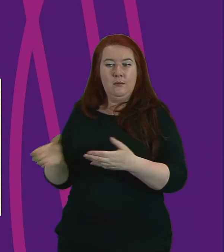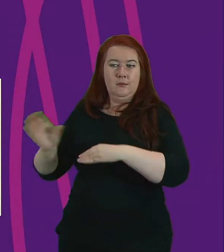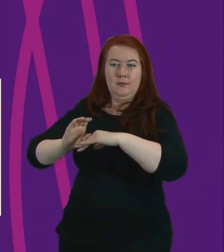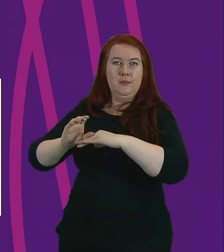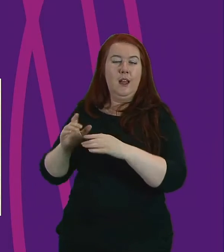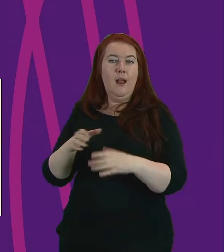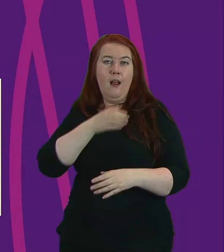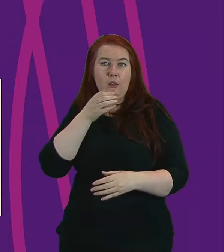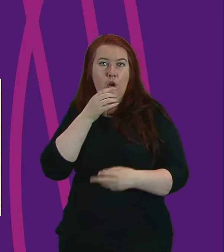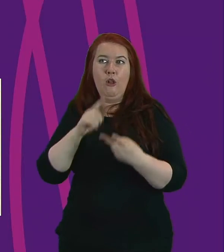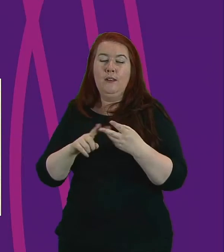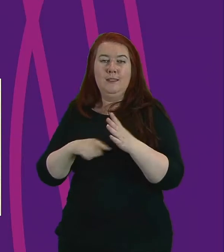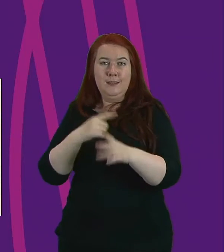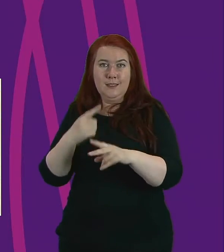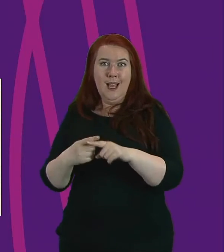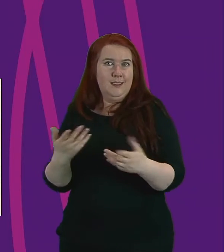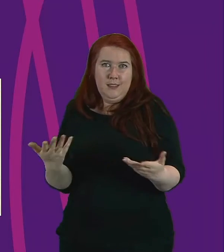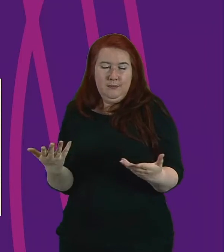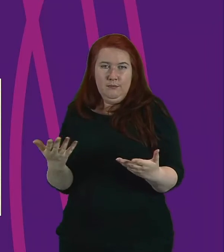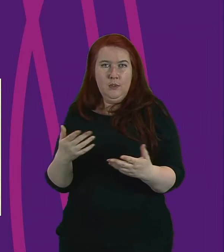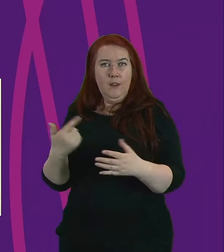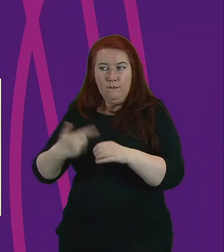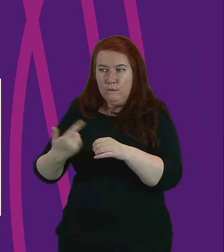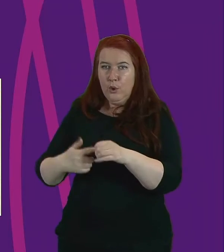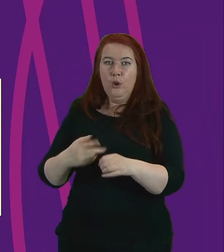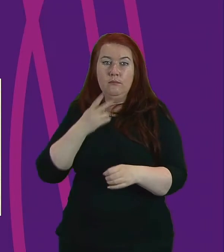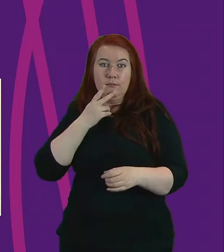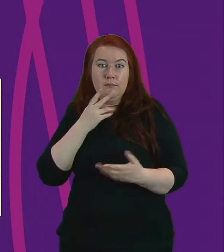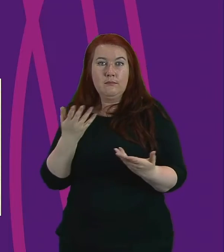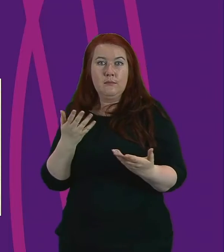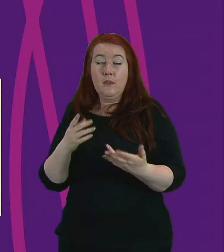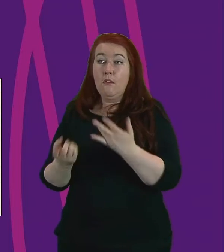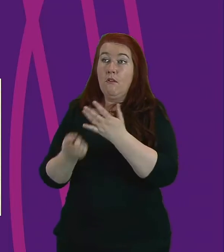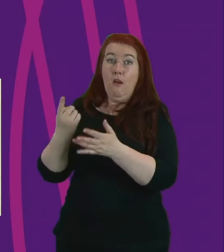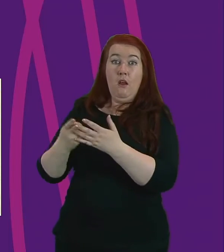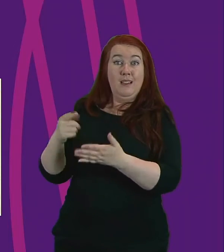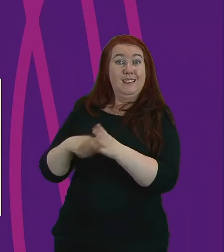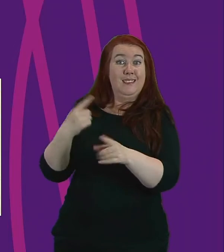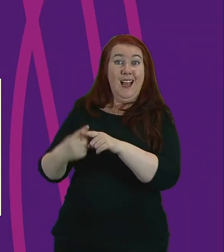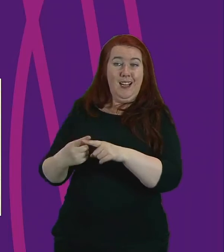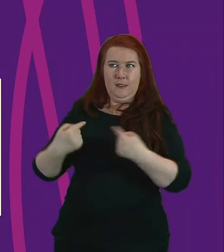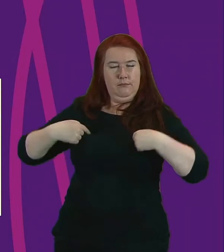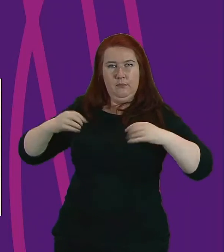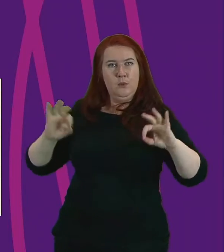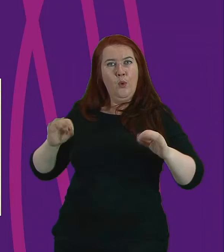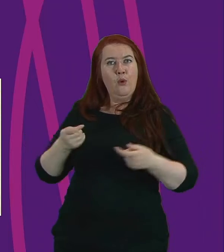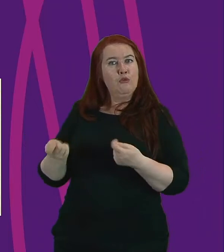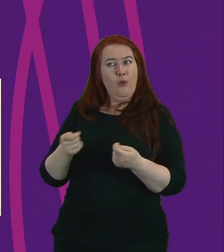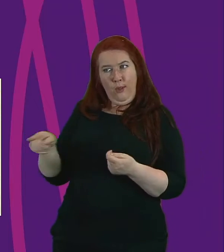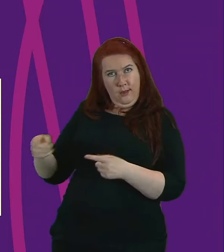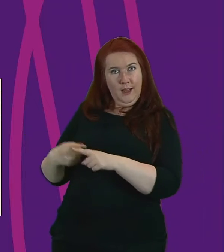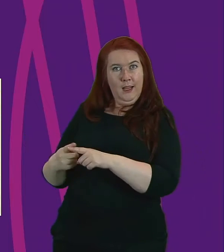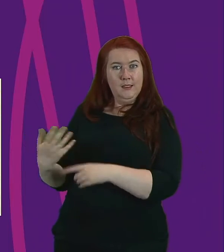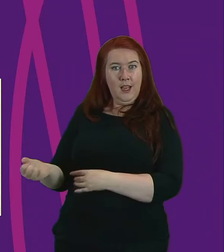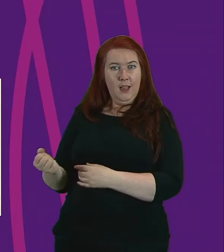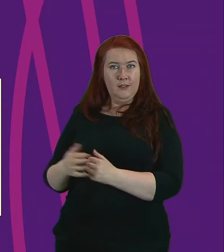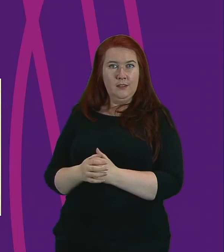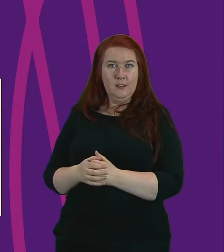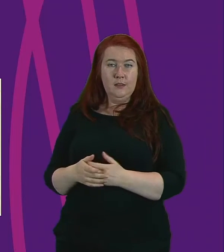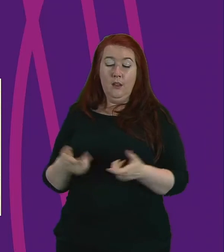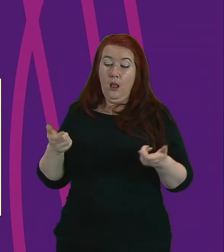Corporation tax, VAT, national insurance and pension contributions are not under our control. Lockdown, in reality, will end when UK